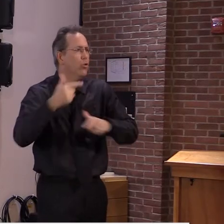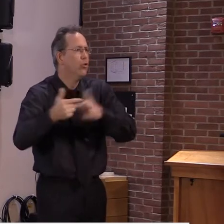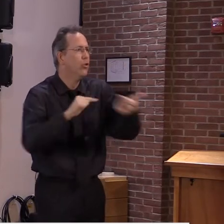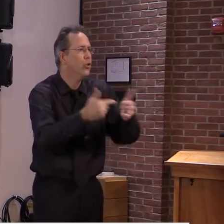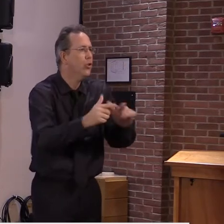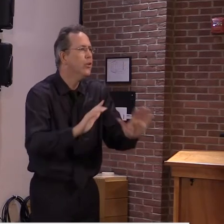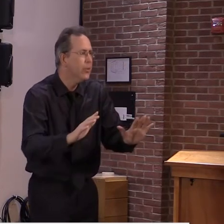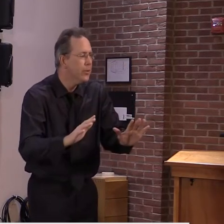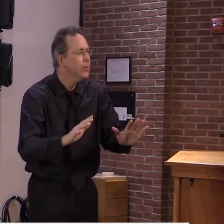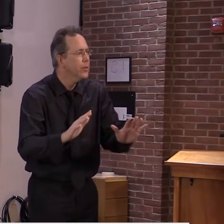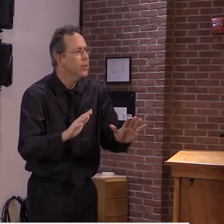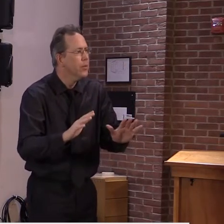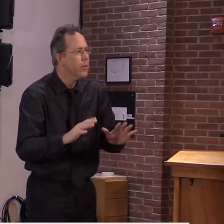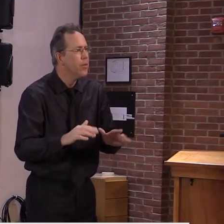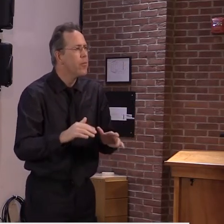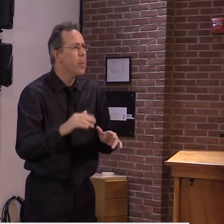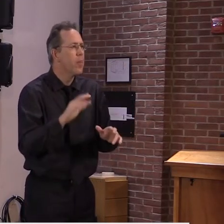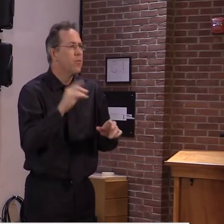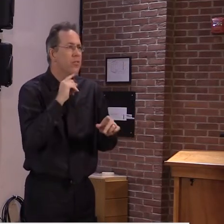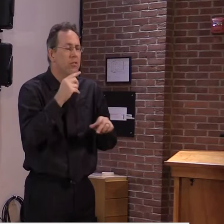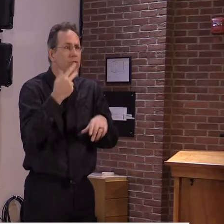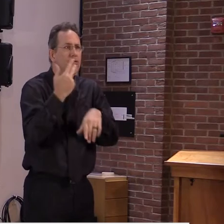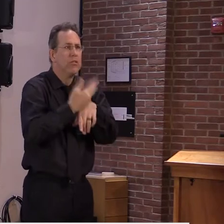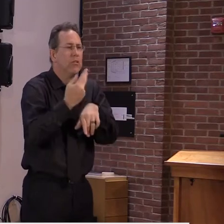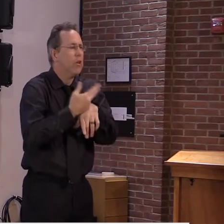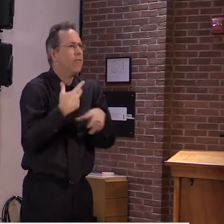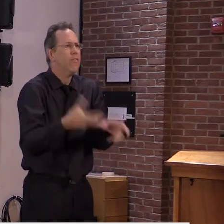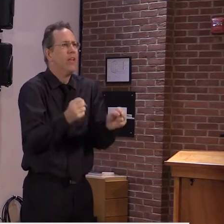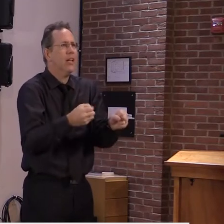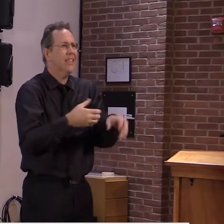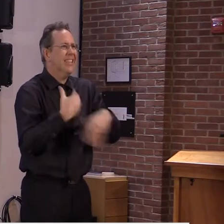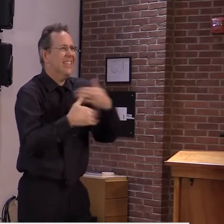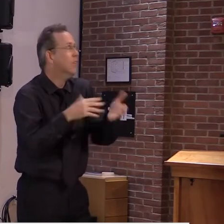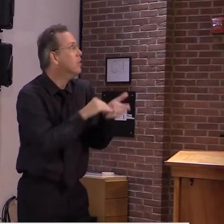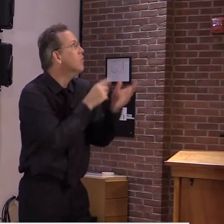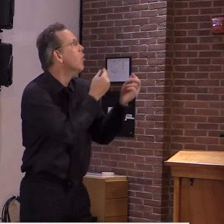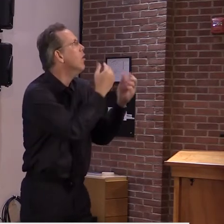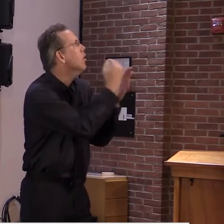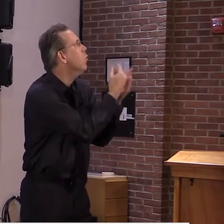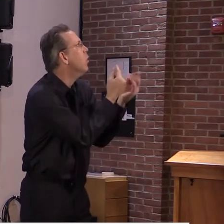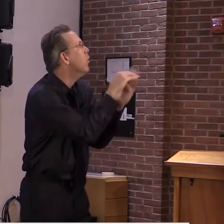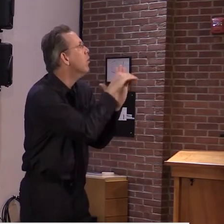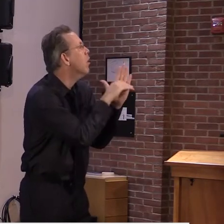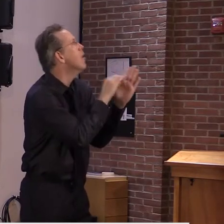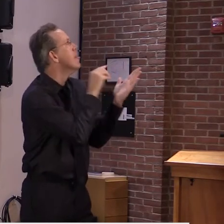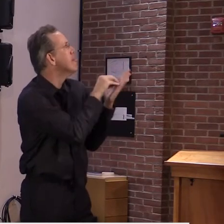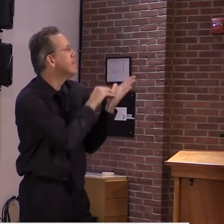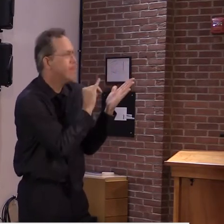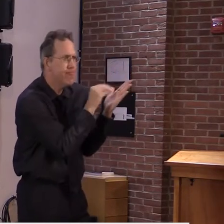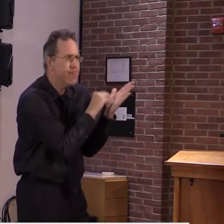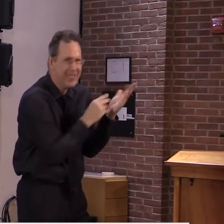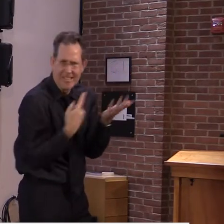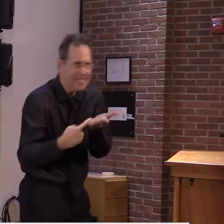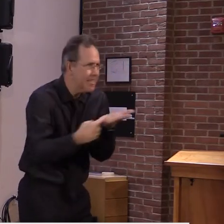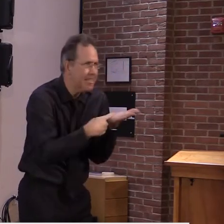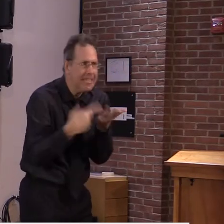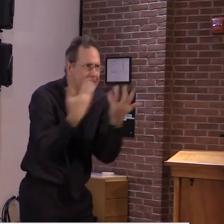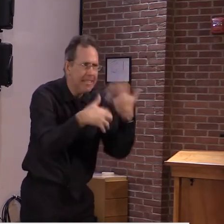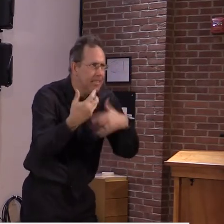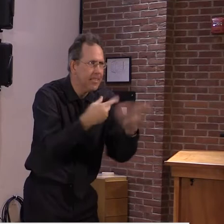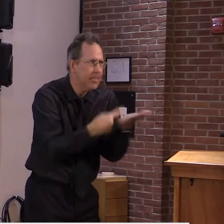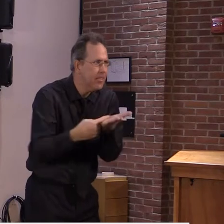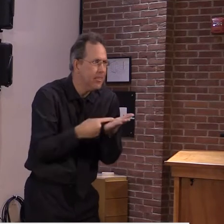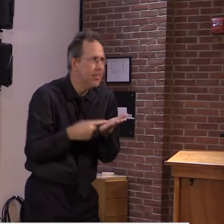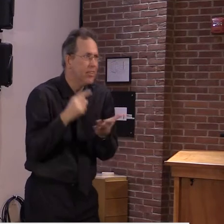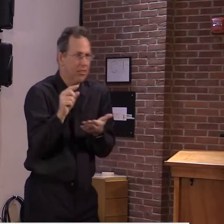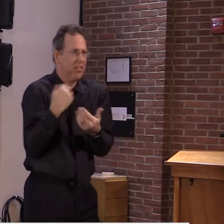come this far in 2 weeks, and some people will say, well, only 30%, and others will say, wow, that's pretty impressive considering there was no